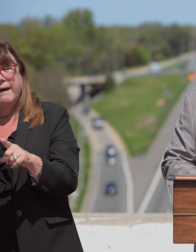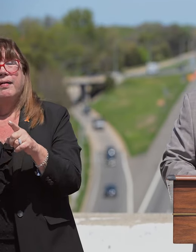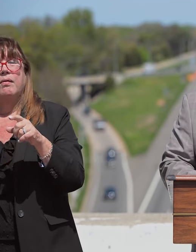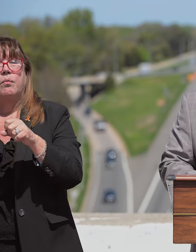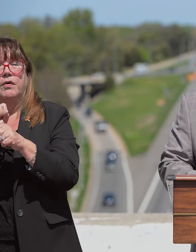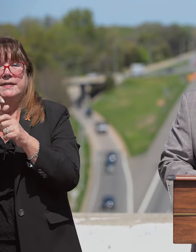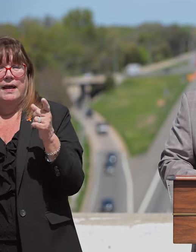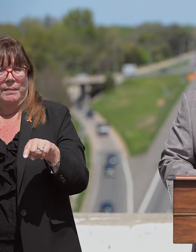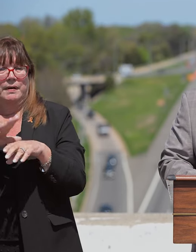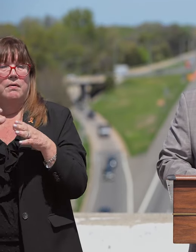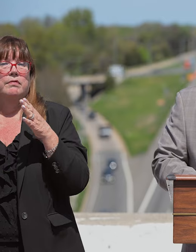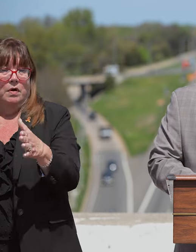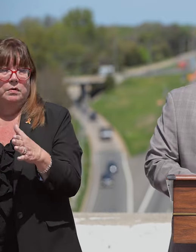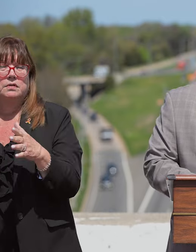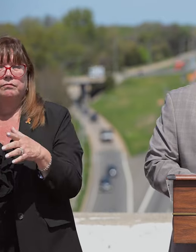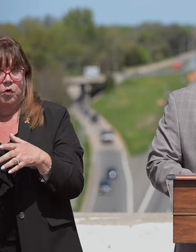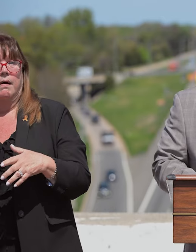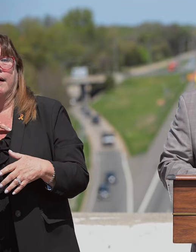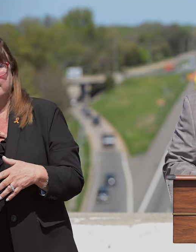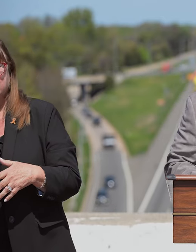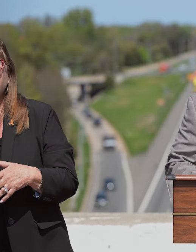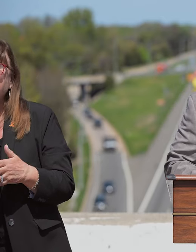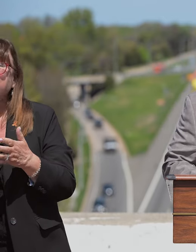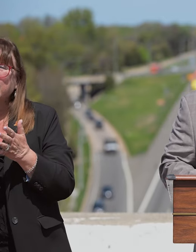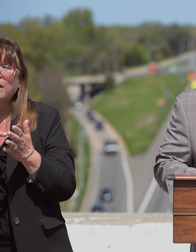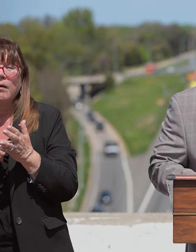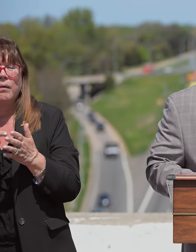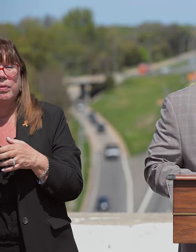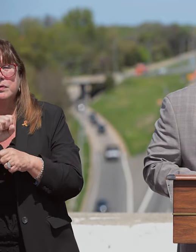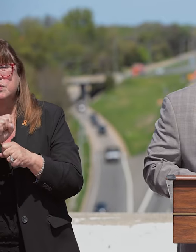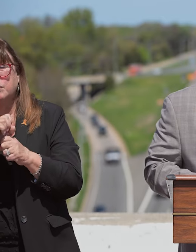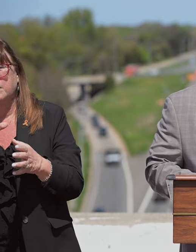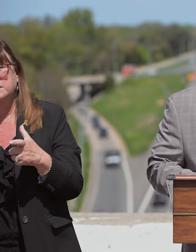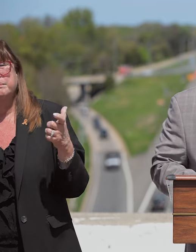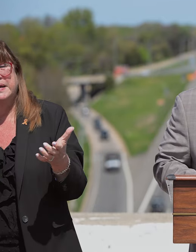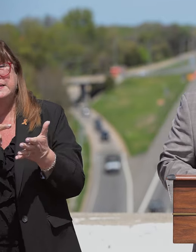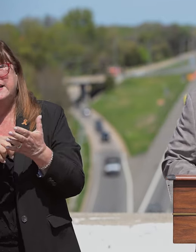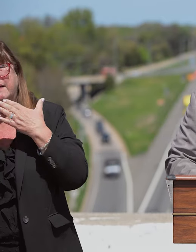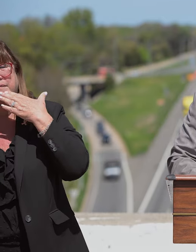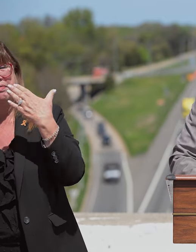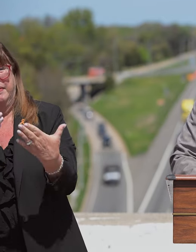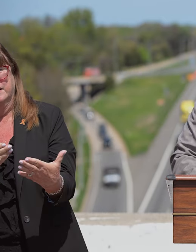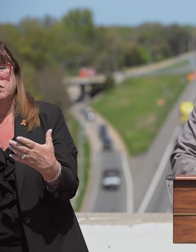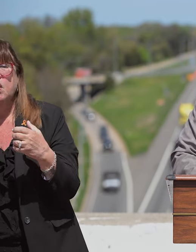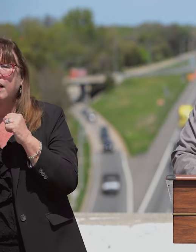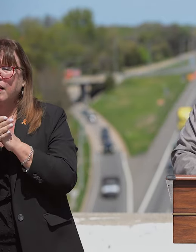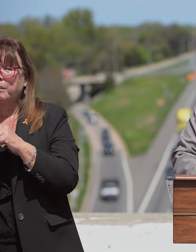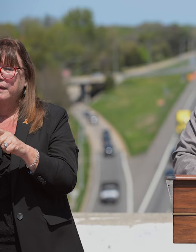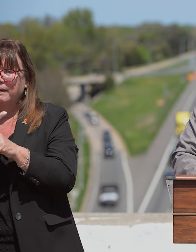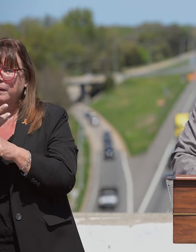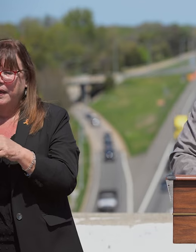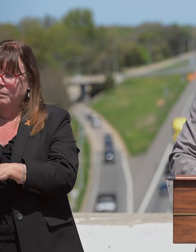behalf. We owe the nation's highway construction workers a huge debt of gratitude for helping to maintain